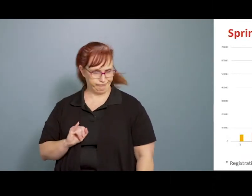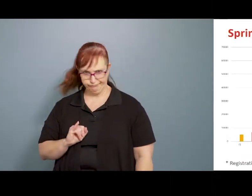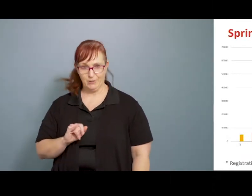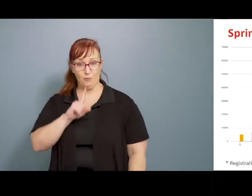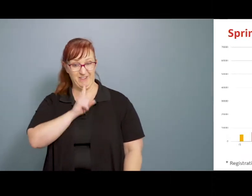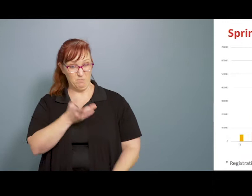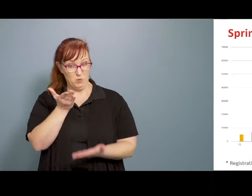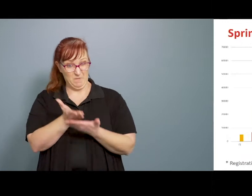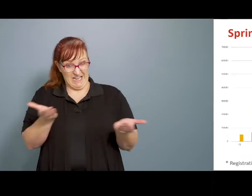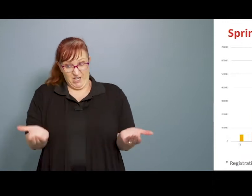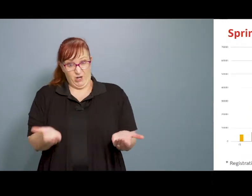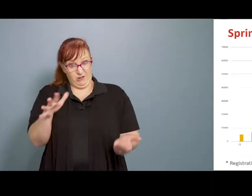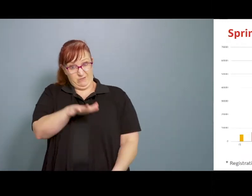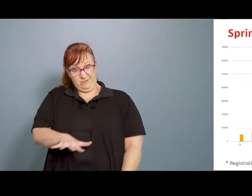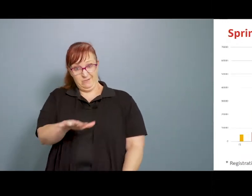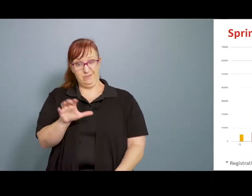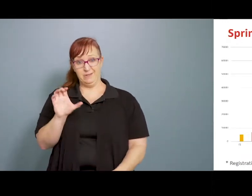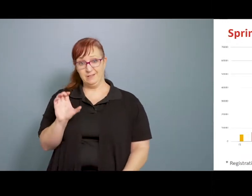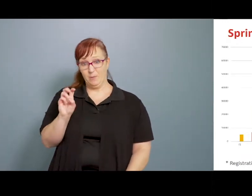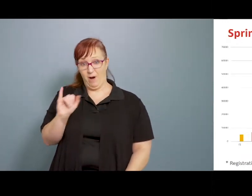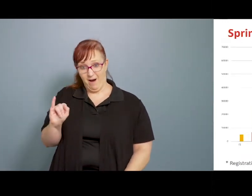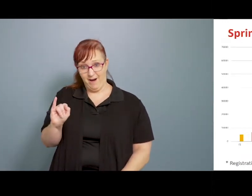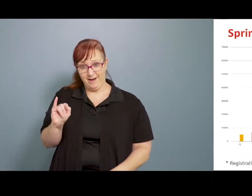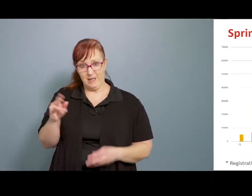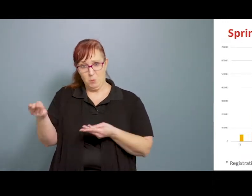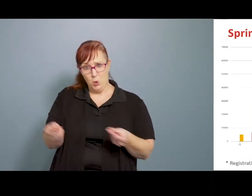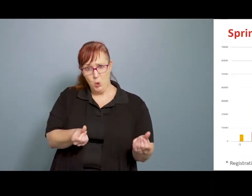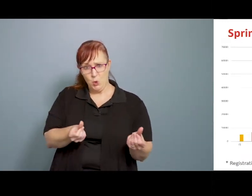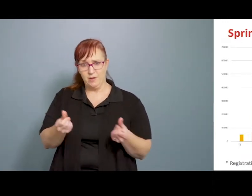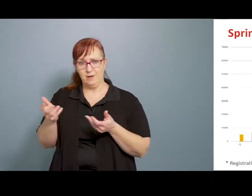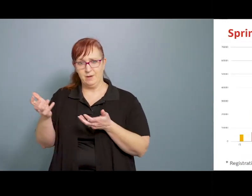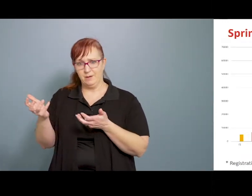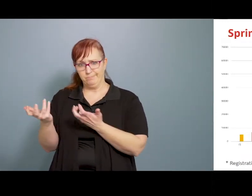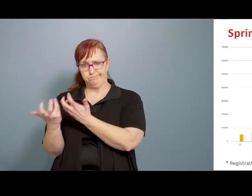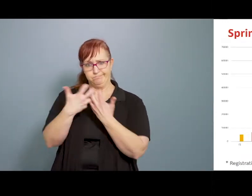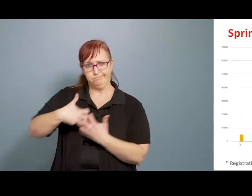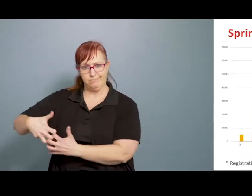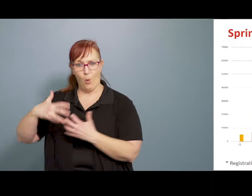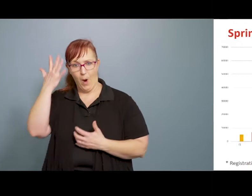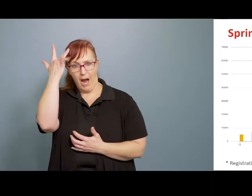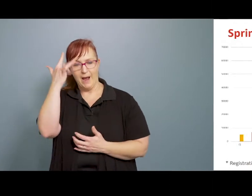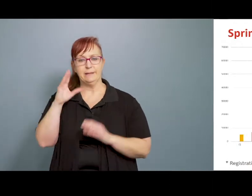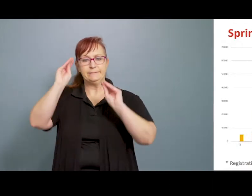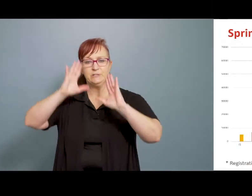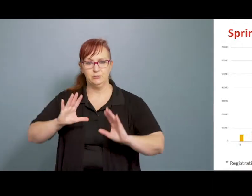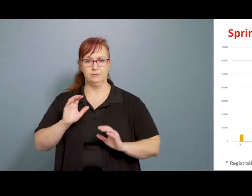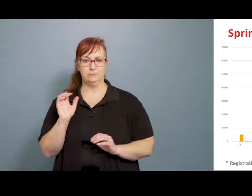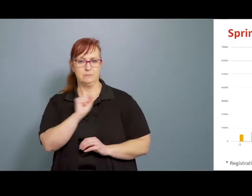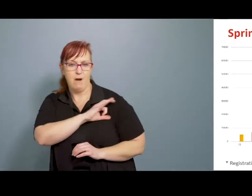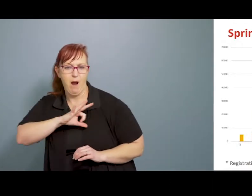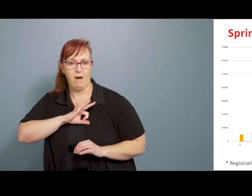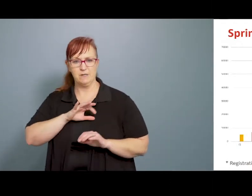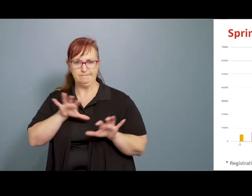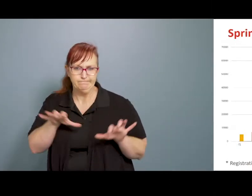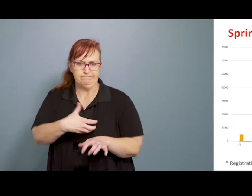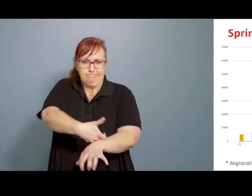testimony to all of our faculty and staff here at CWI and your persistence level. You know, when it